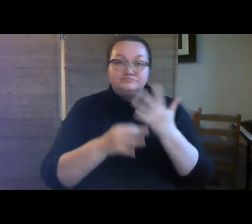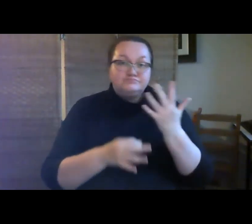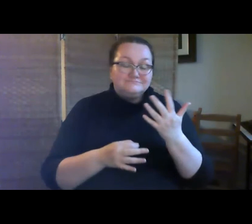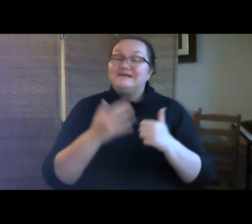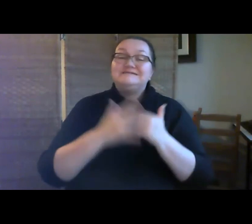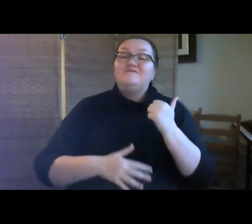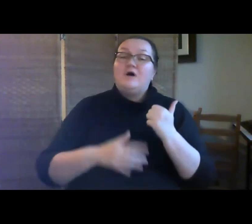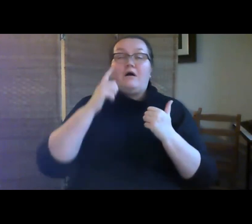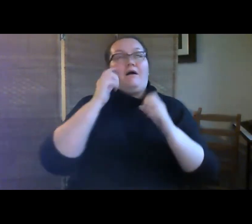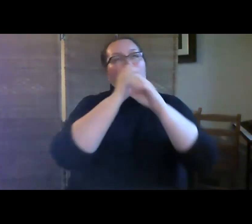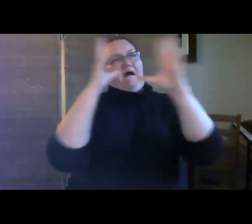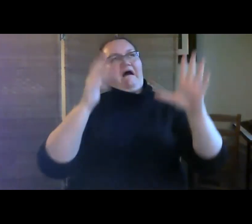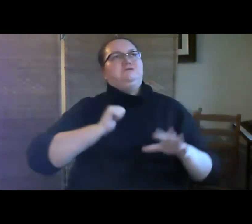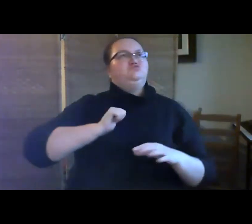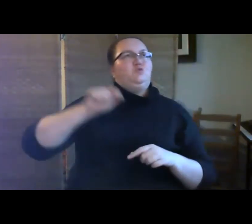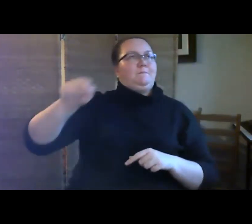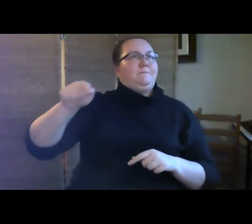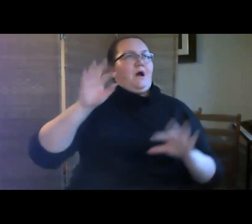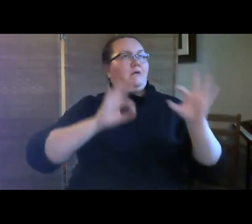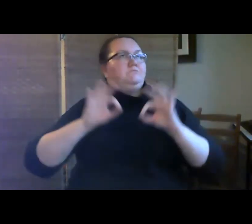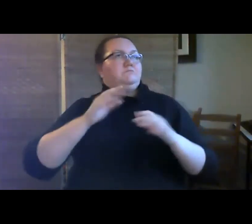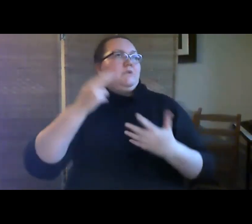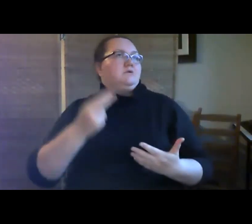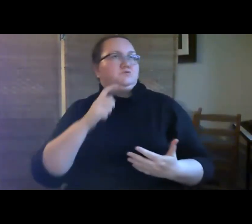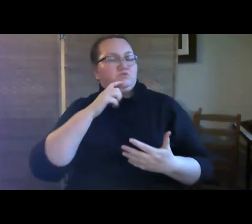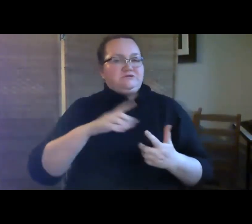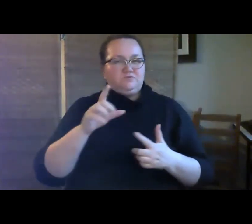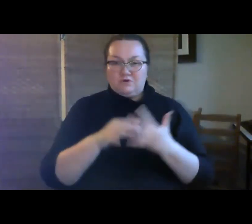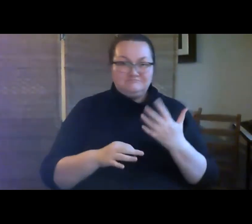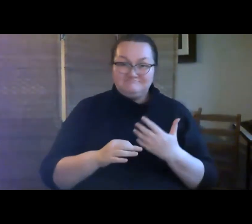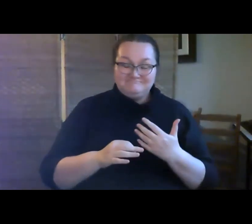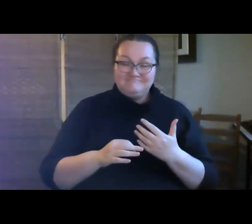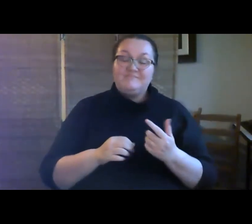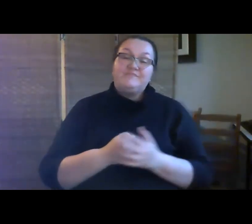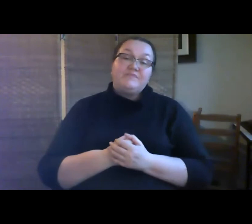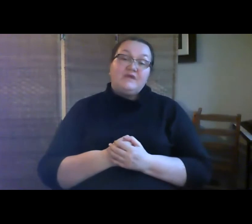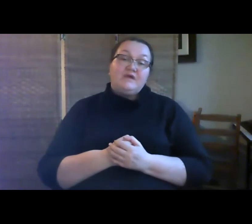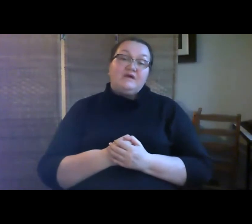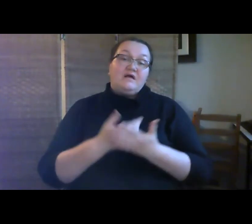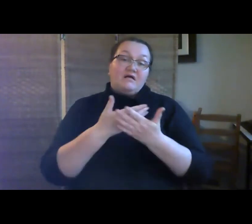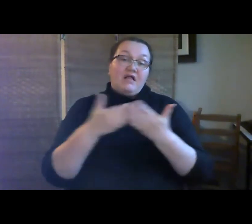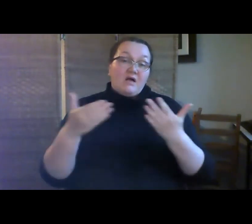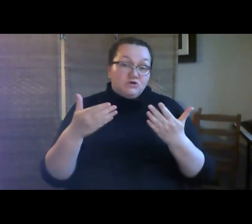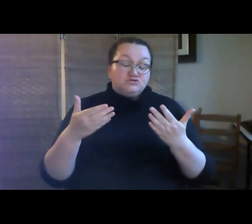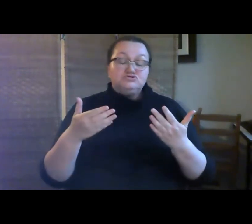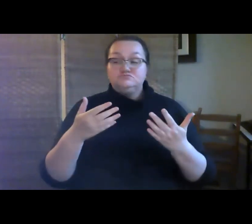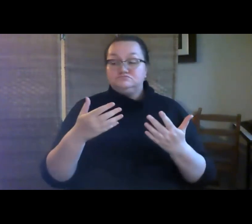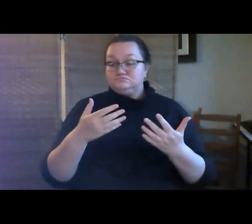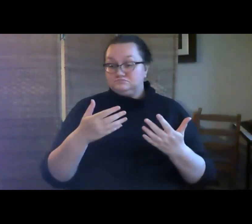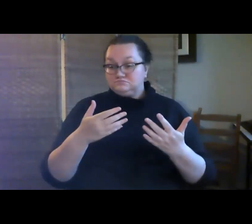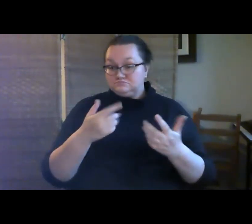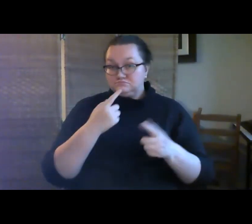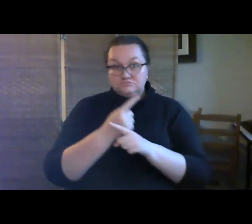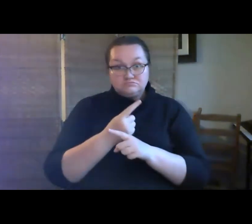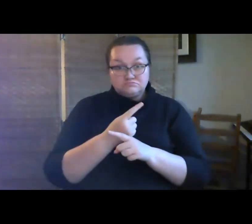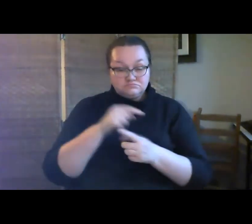Language is one of the main issues to pay attention to, I found, when touring internationally, from initial emails and confusion